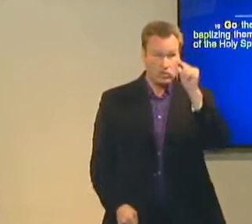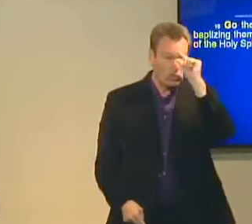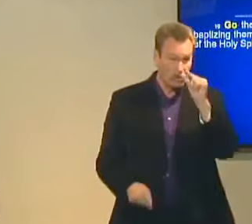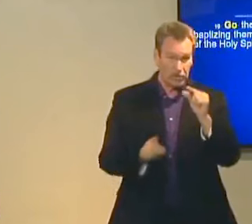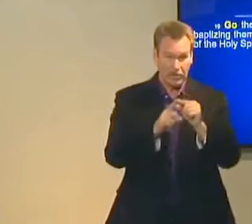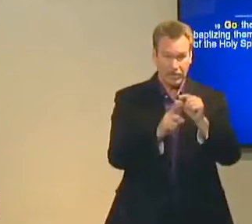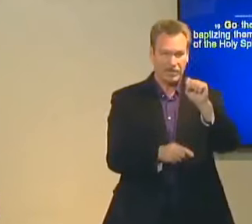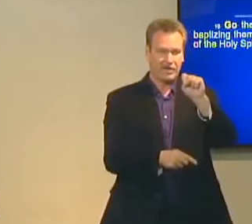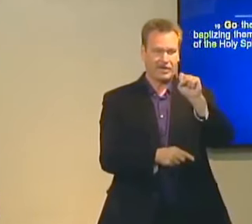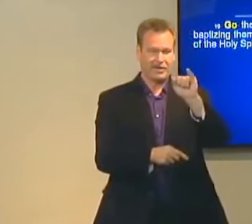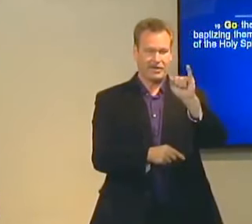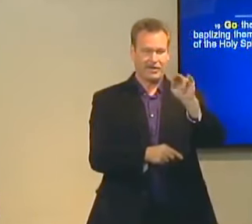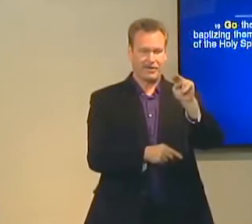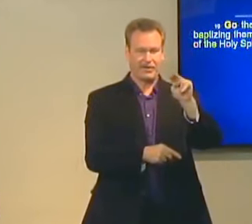in the Greek word for name